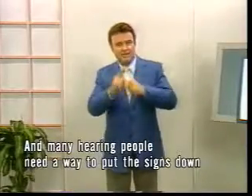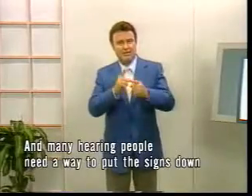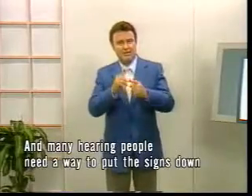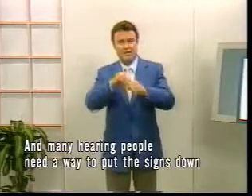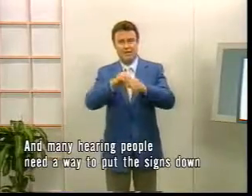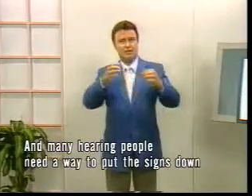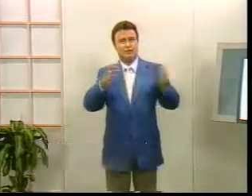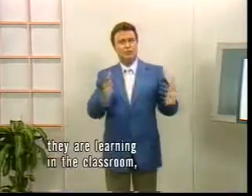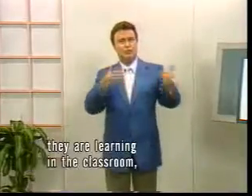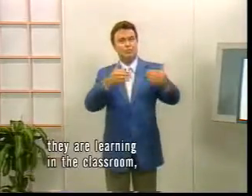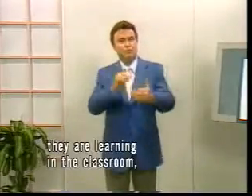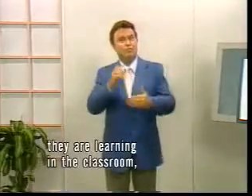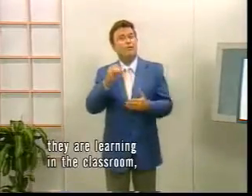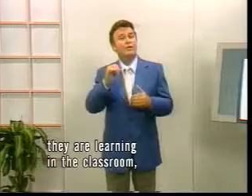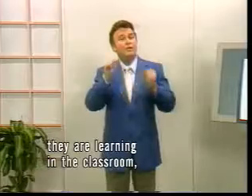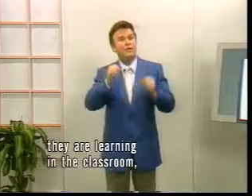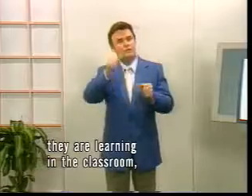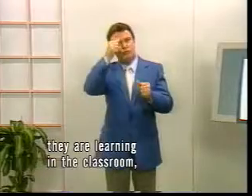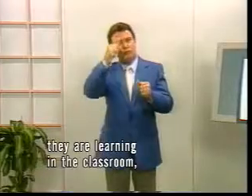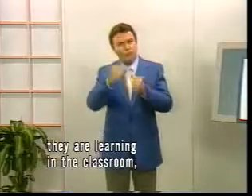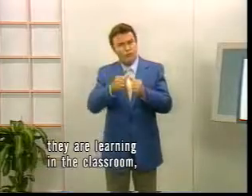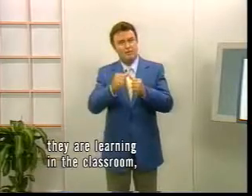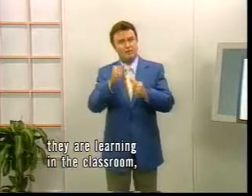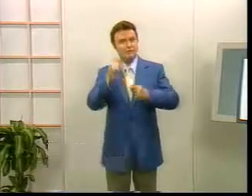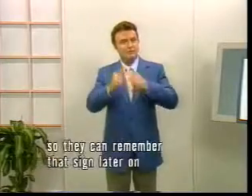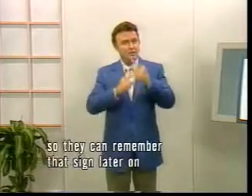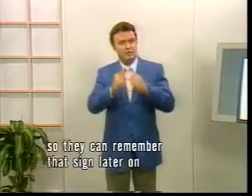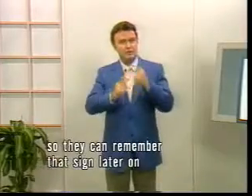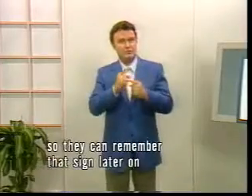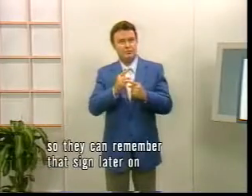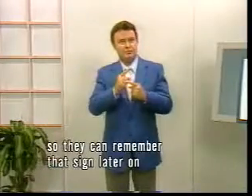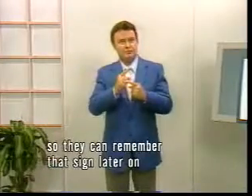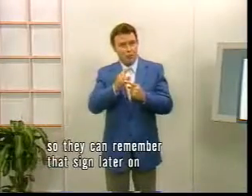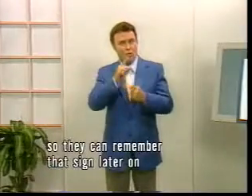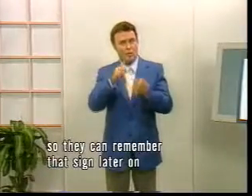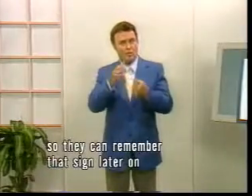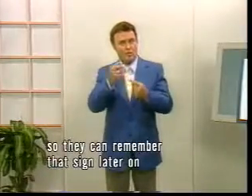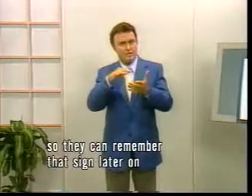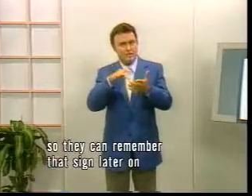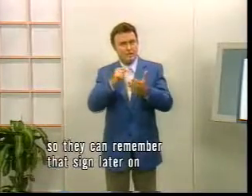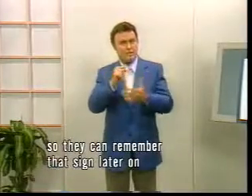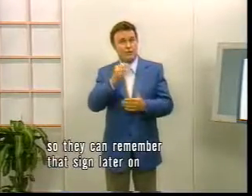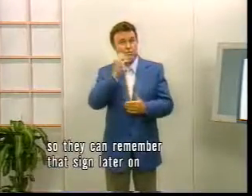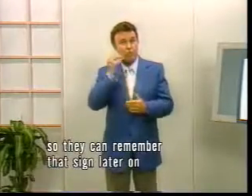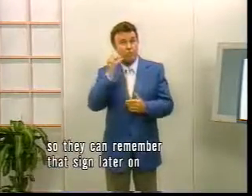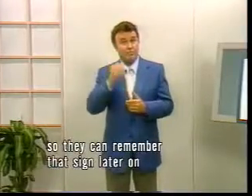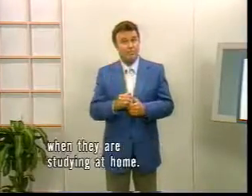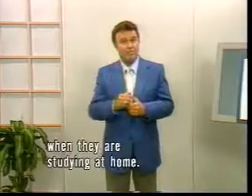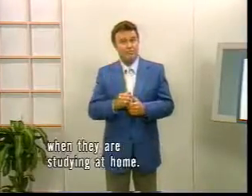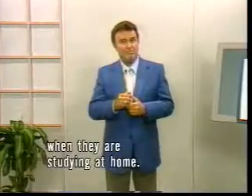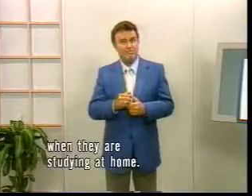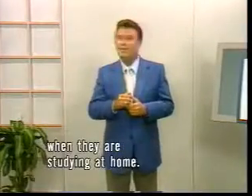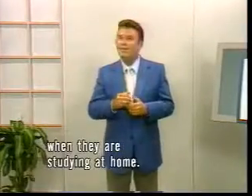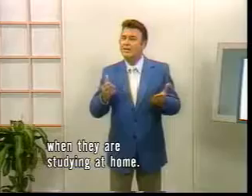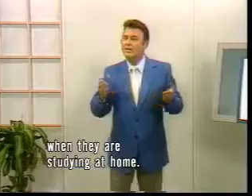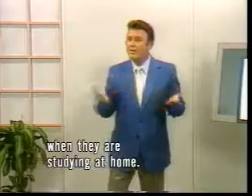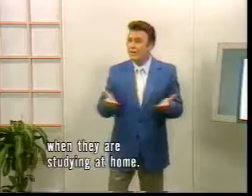put the signs down they are learning in the classroom so they can remember that sign later on when they are studying at home.